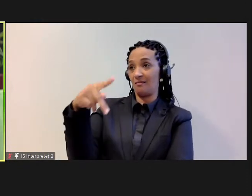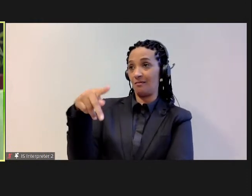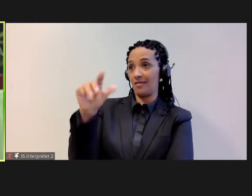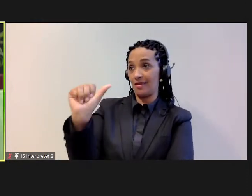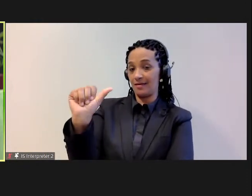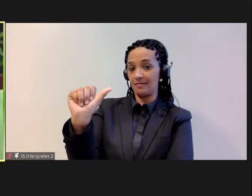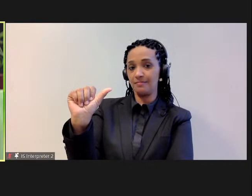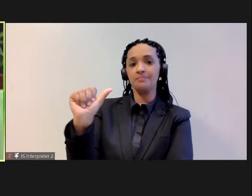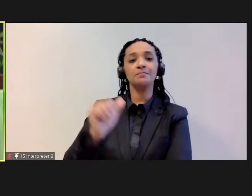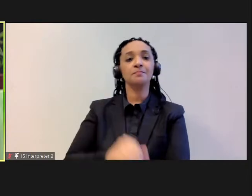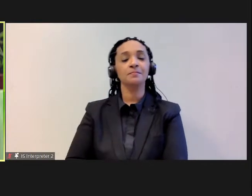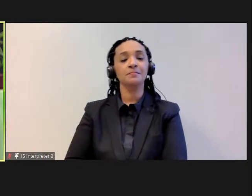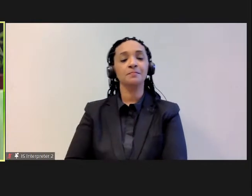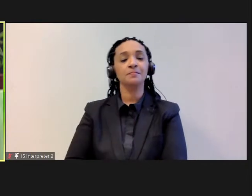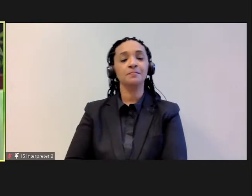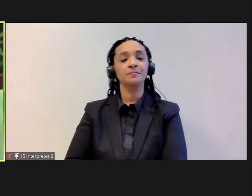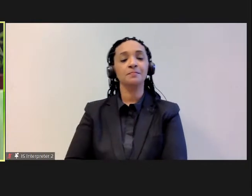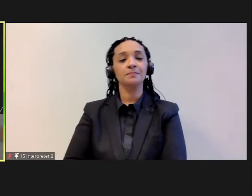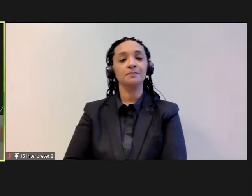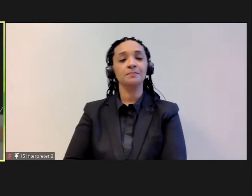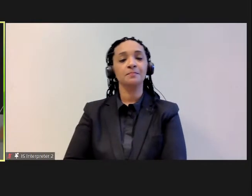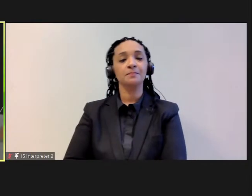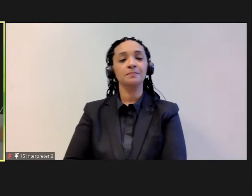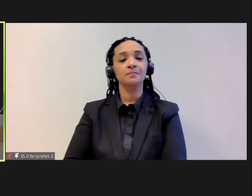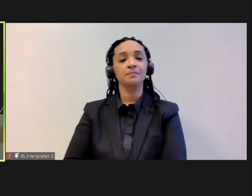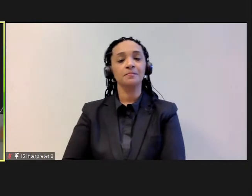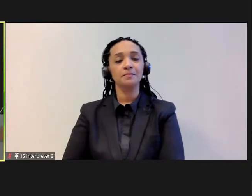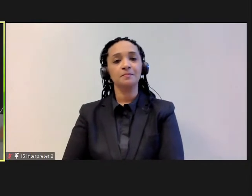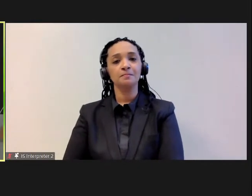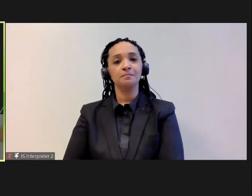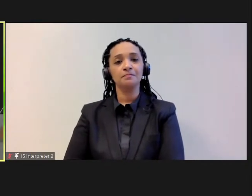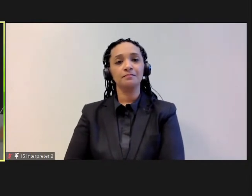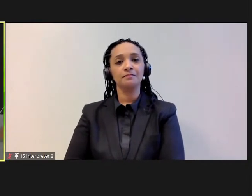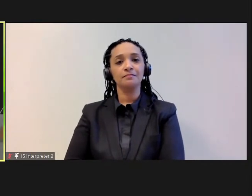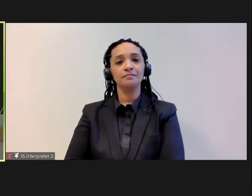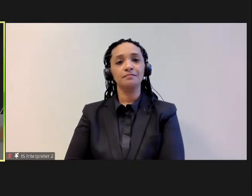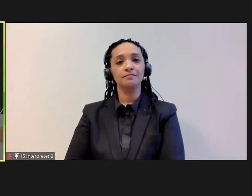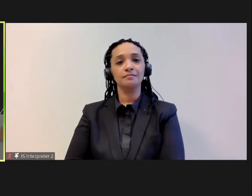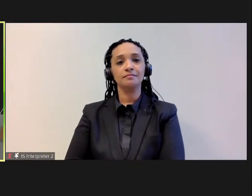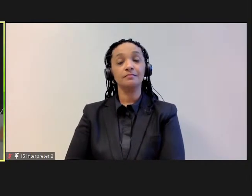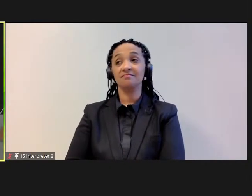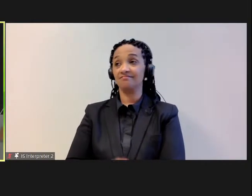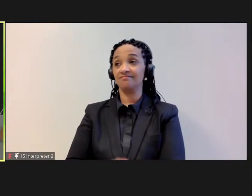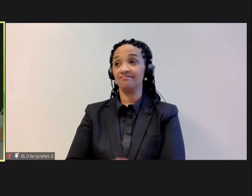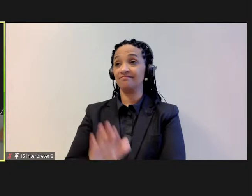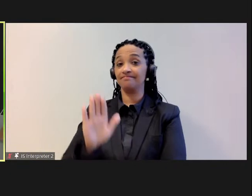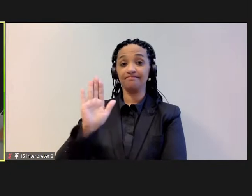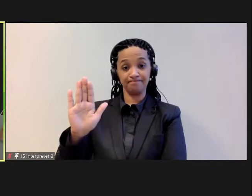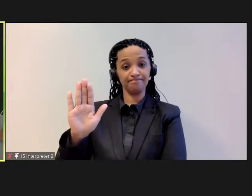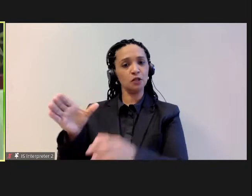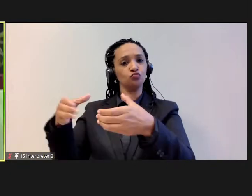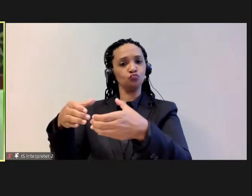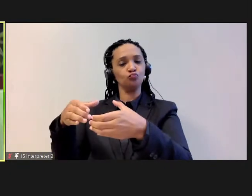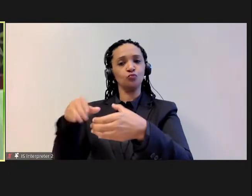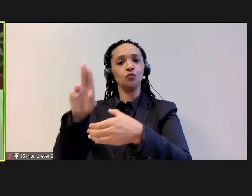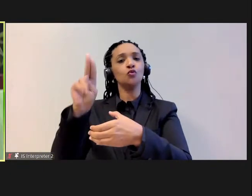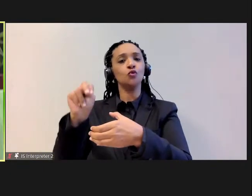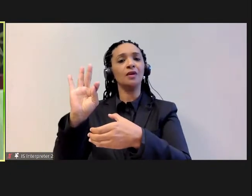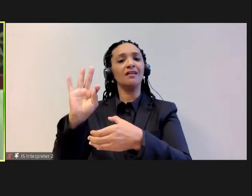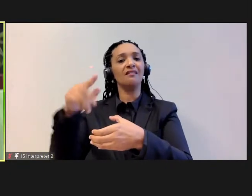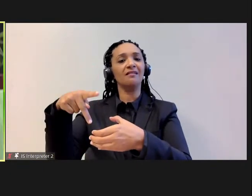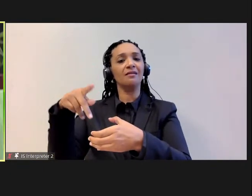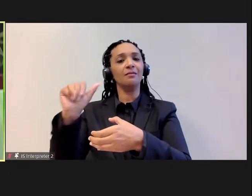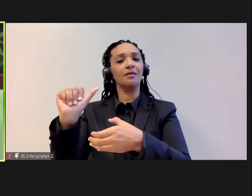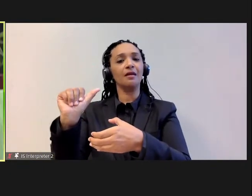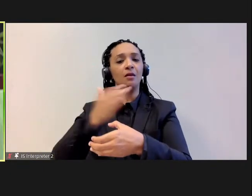perspective that UNFPA has been championing support to statistical systems in